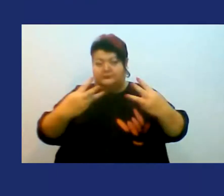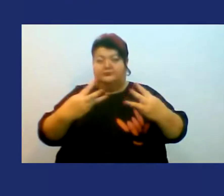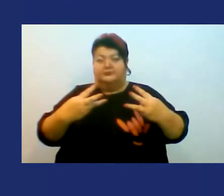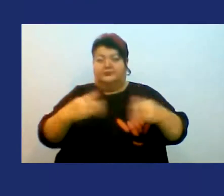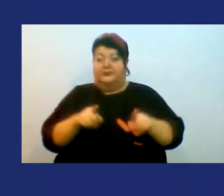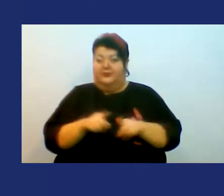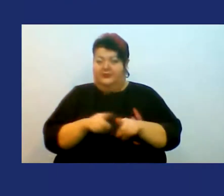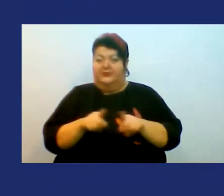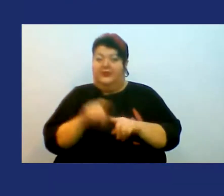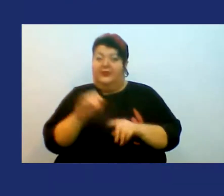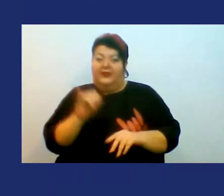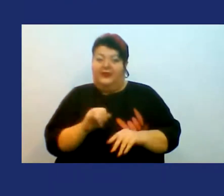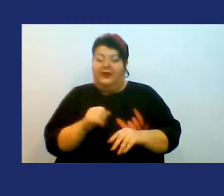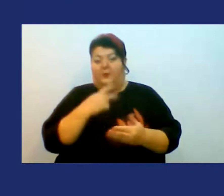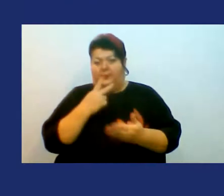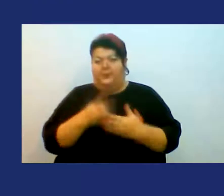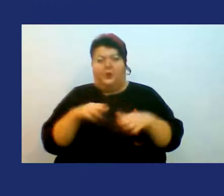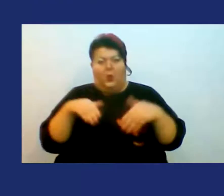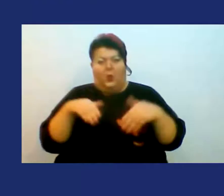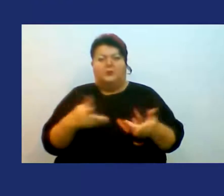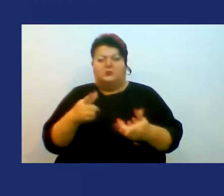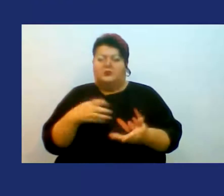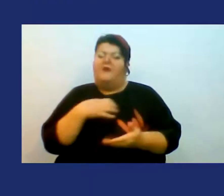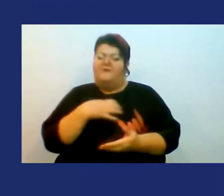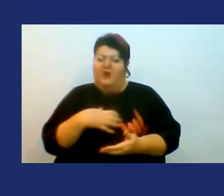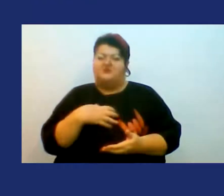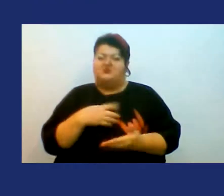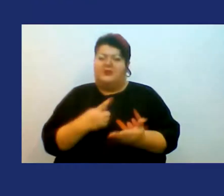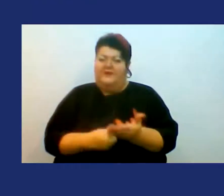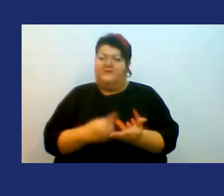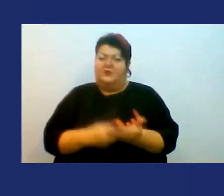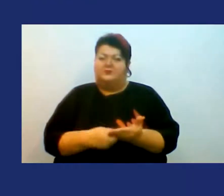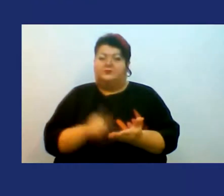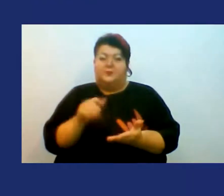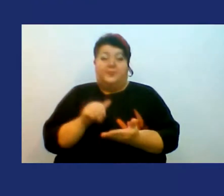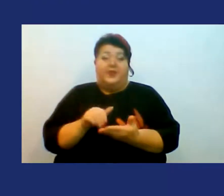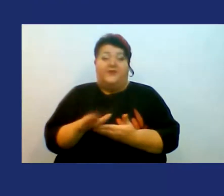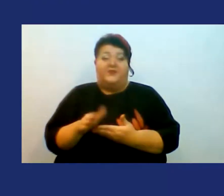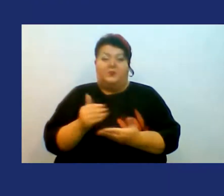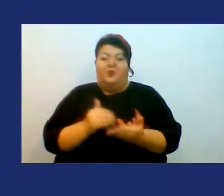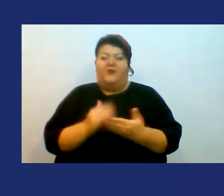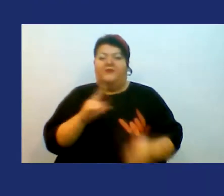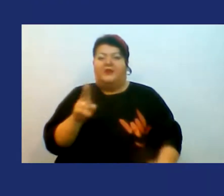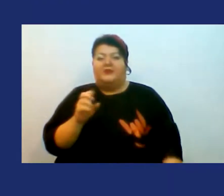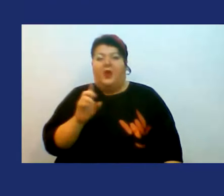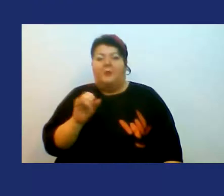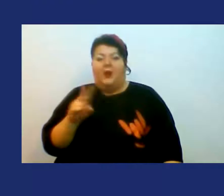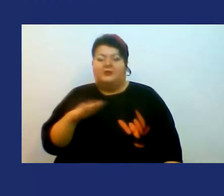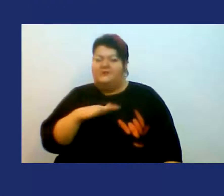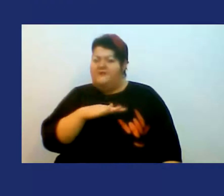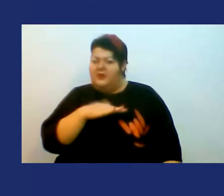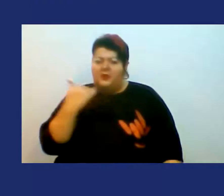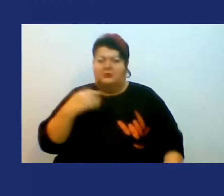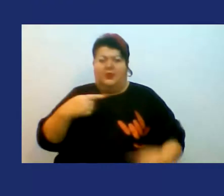even though it was virtual round of debates, and proved that it's very important. So refusing to attend debates, ignoring the